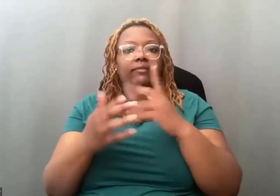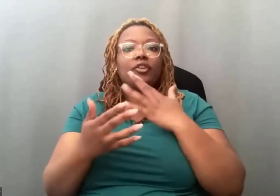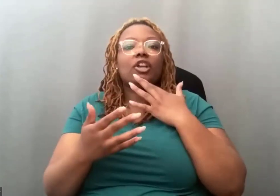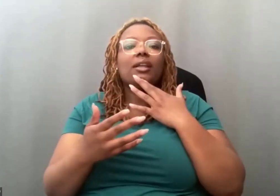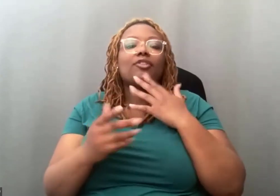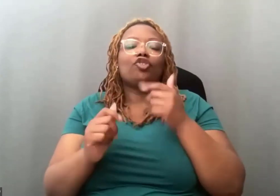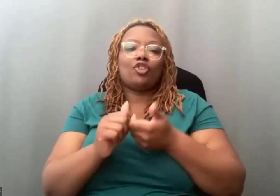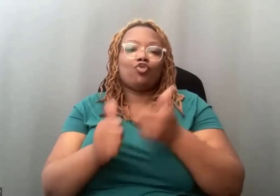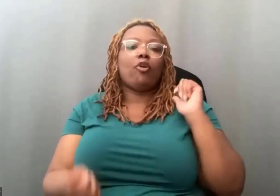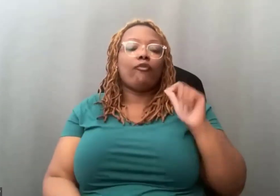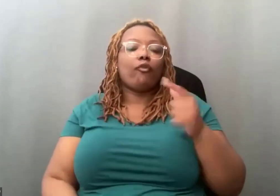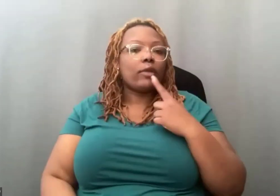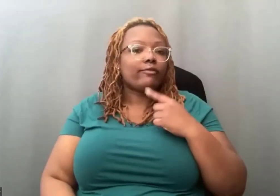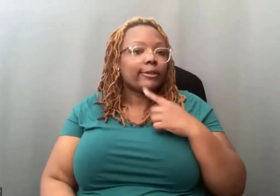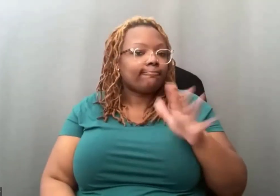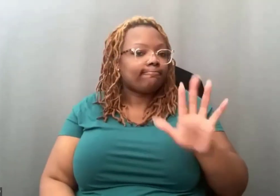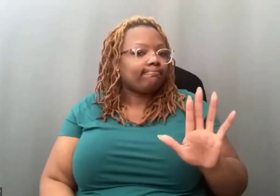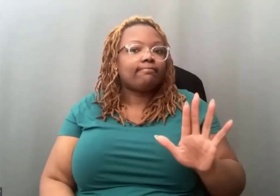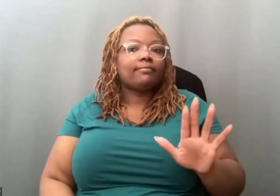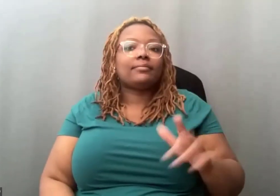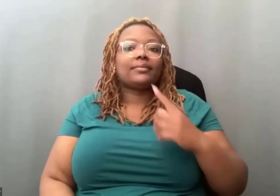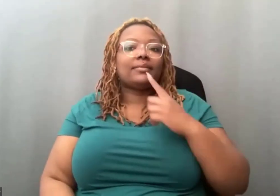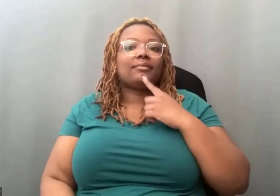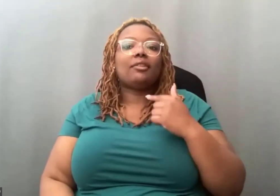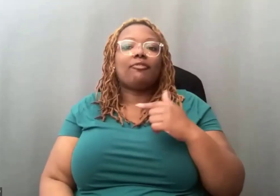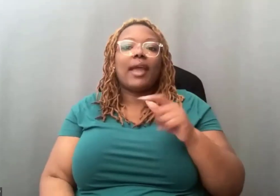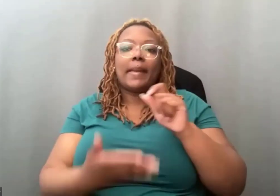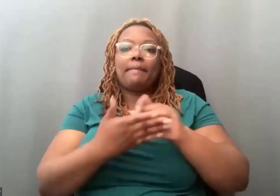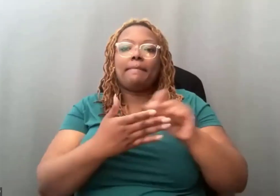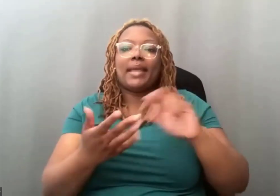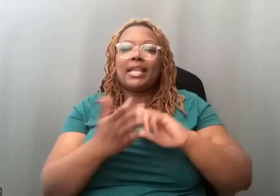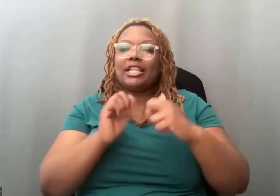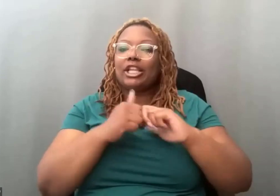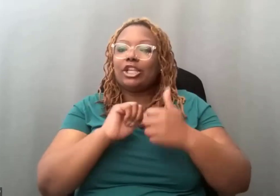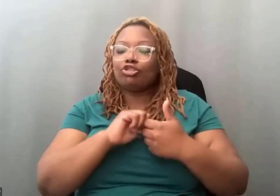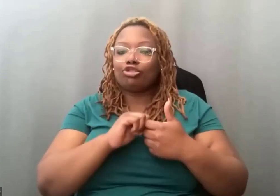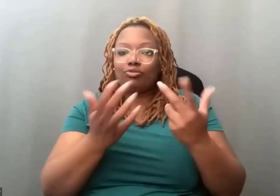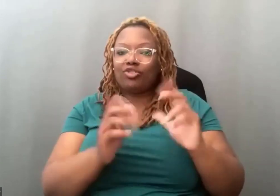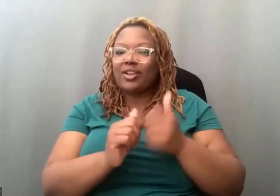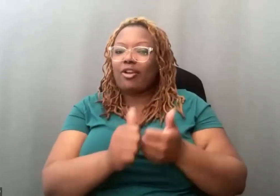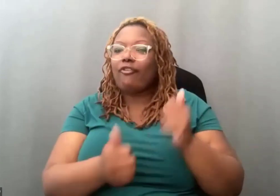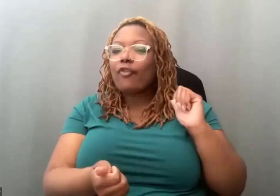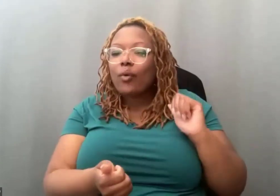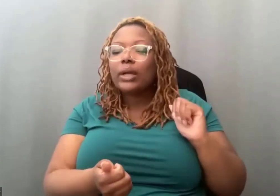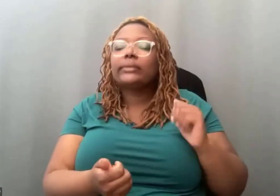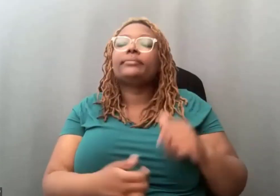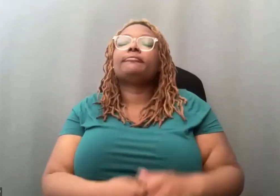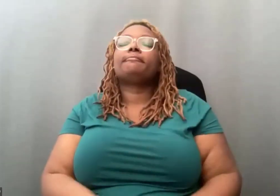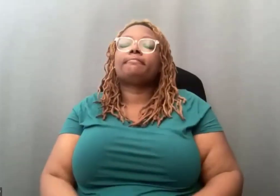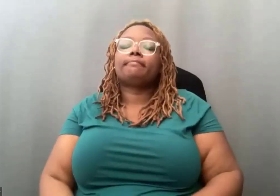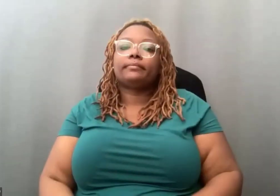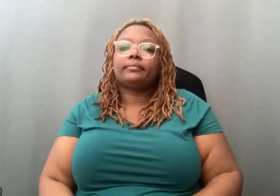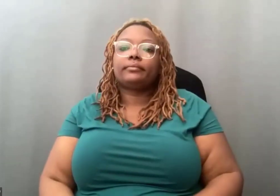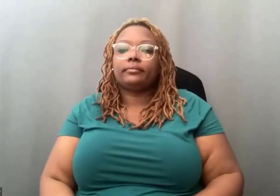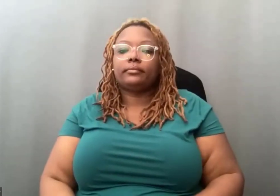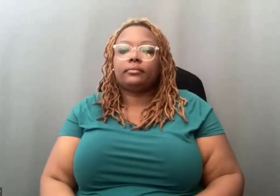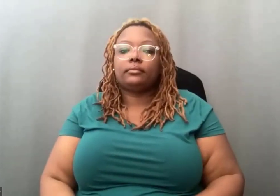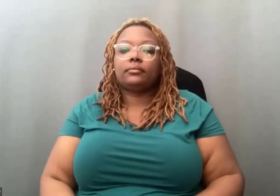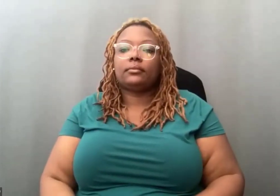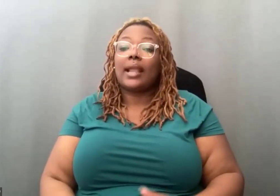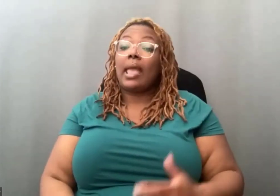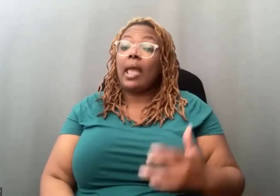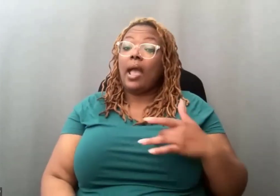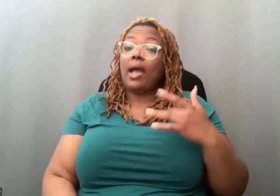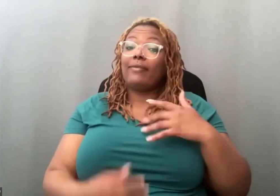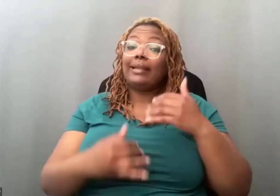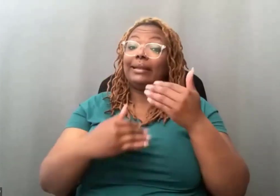from red, right? We've got the red pen issue in the Writing Center world that we've discussed before. But I feel like the